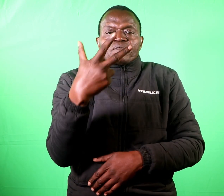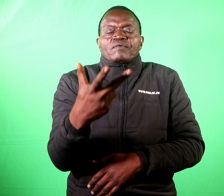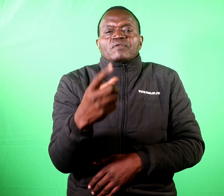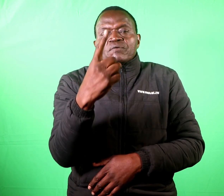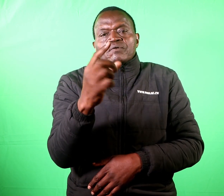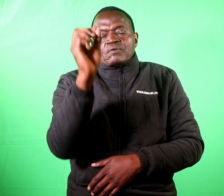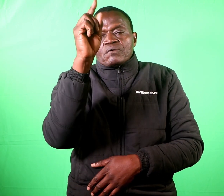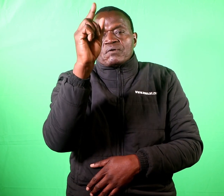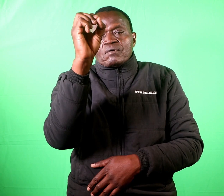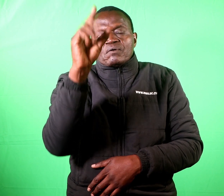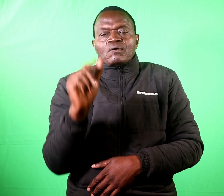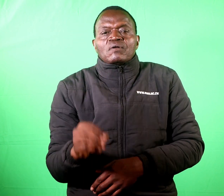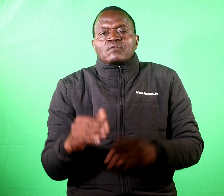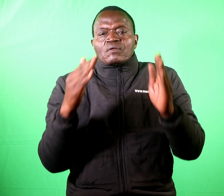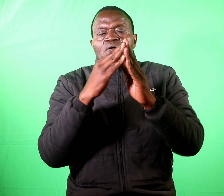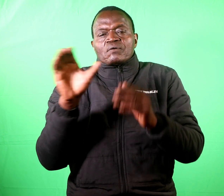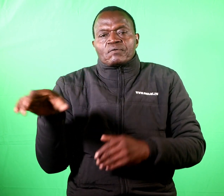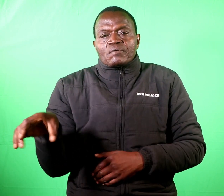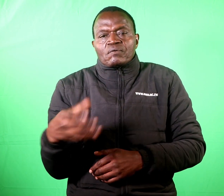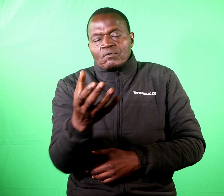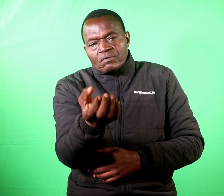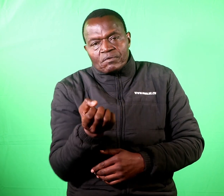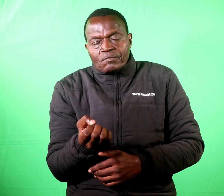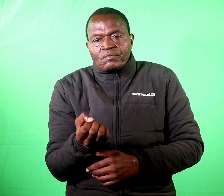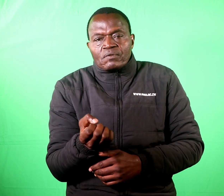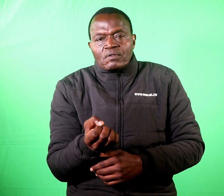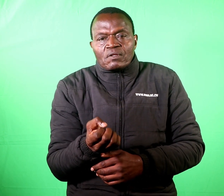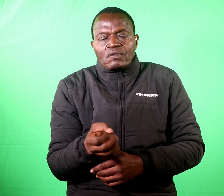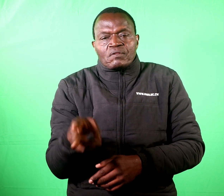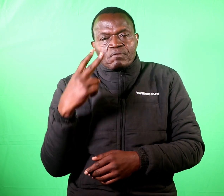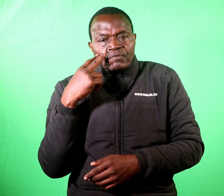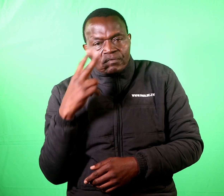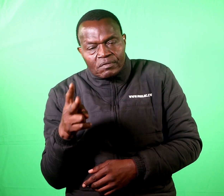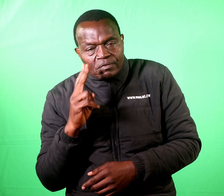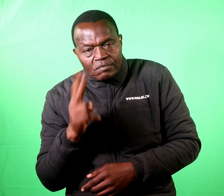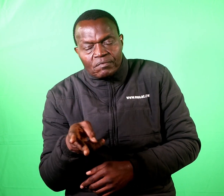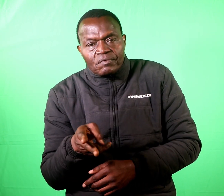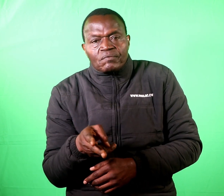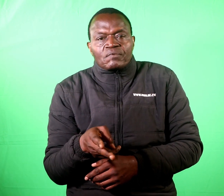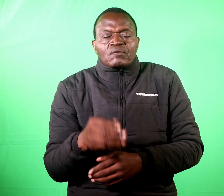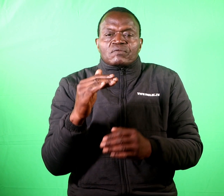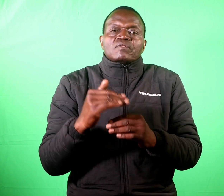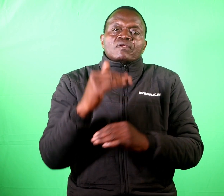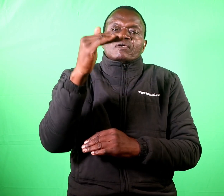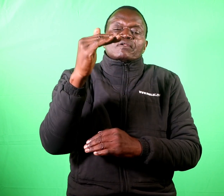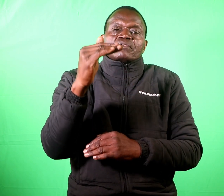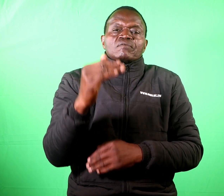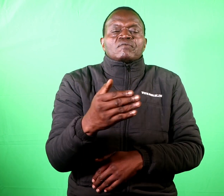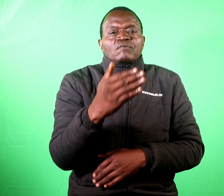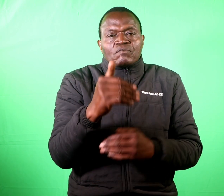81% of the households received extension visits, an increase from